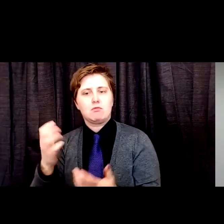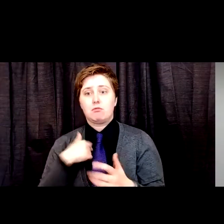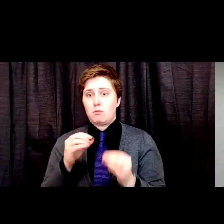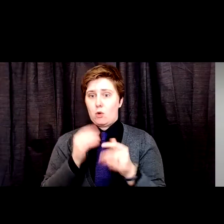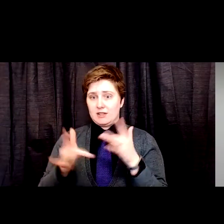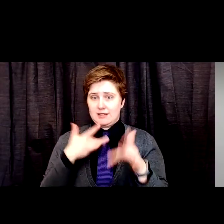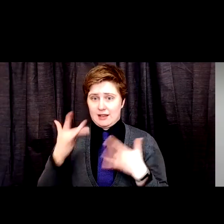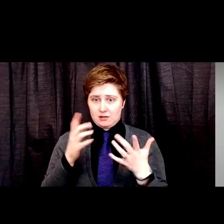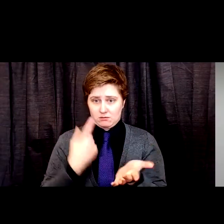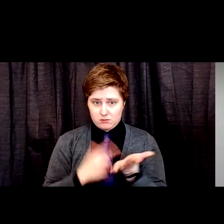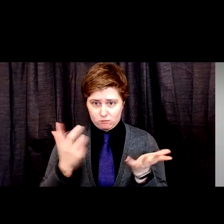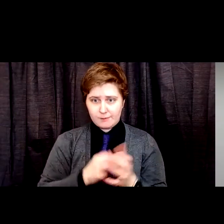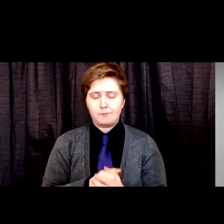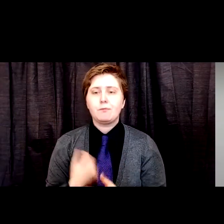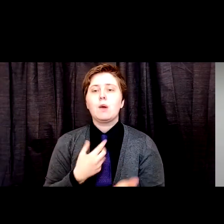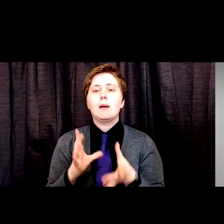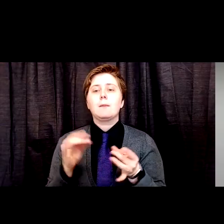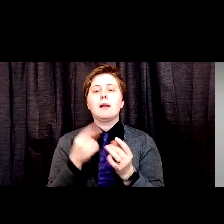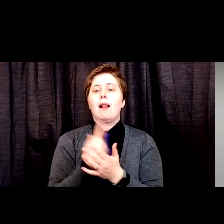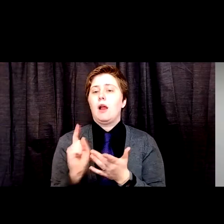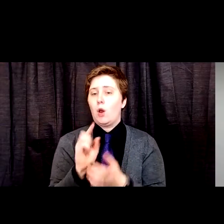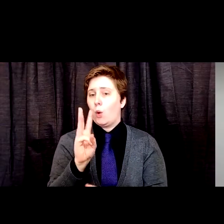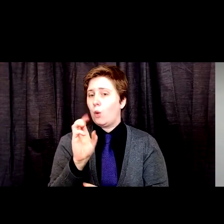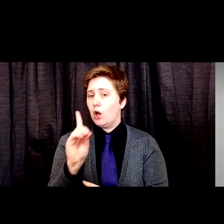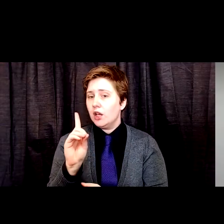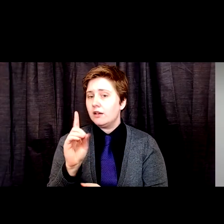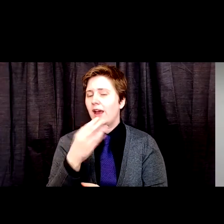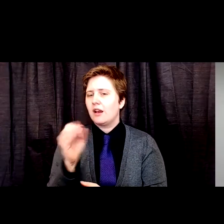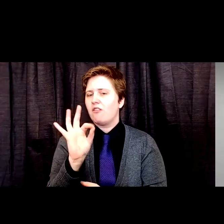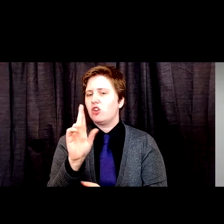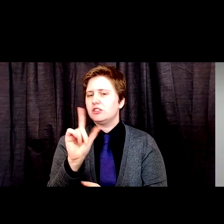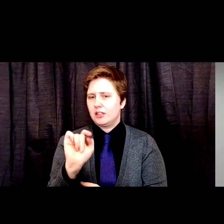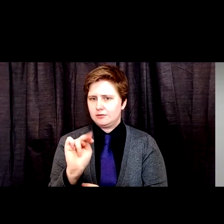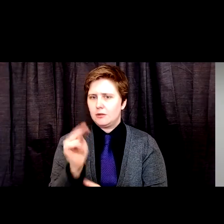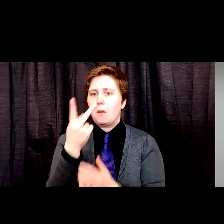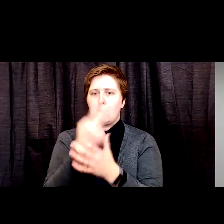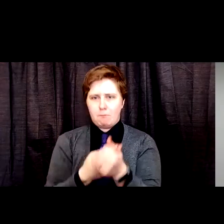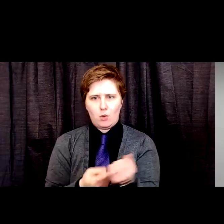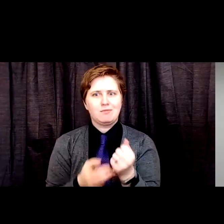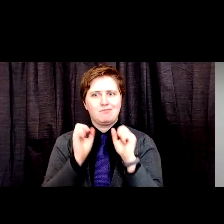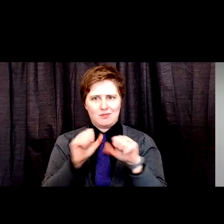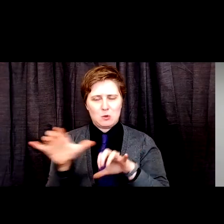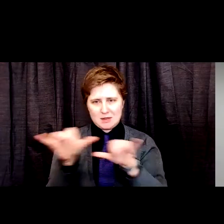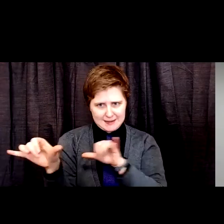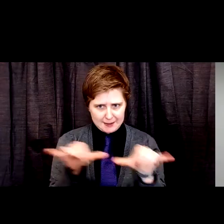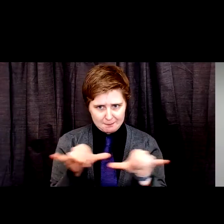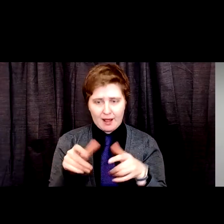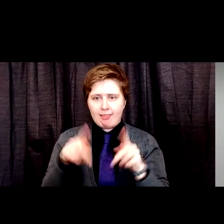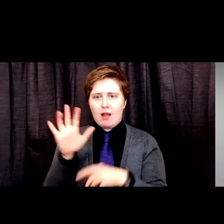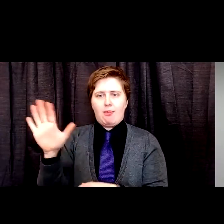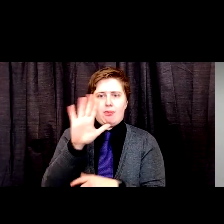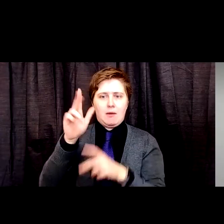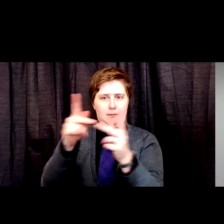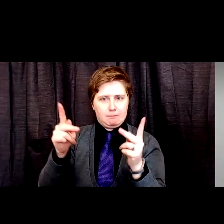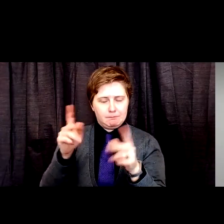that we mentioned this last week that Wood County and Fulton County were going to come online with that survey and allow their residents to